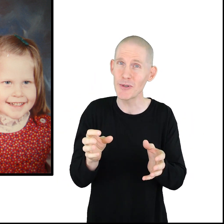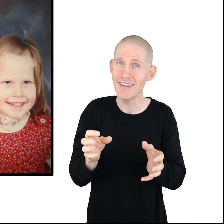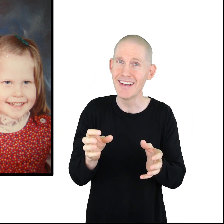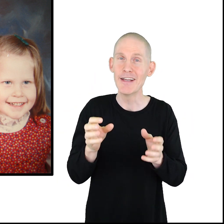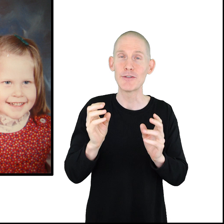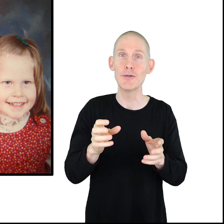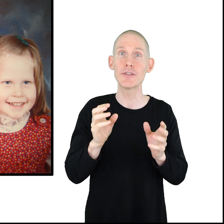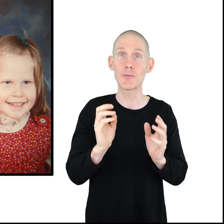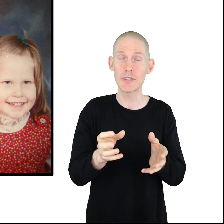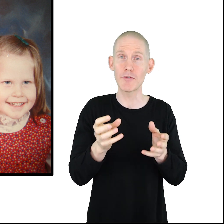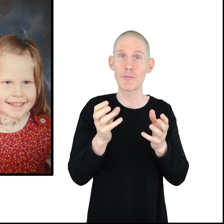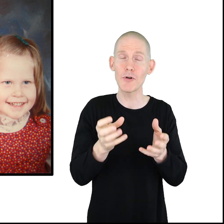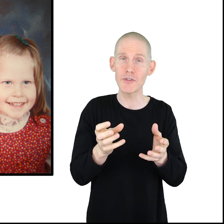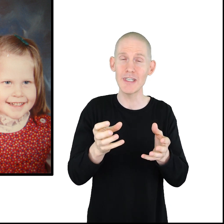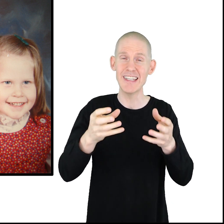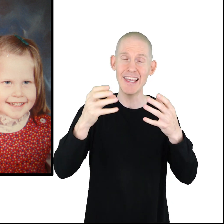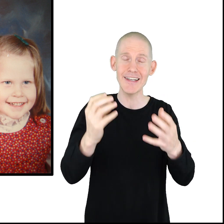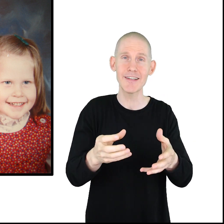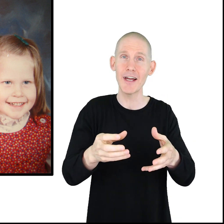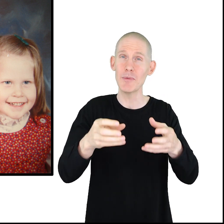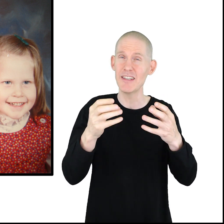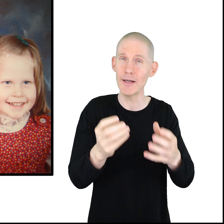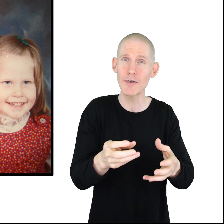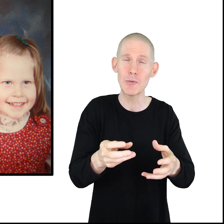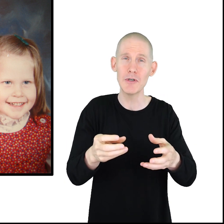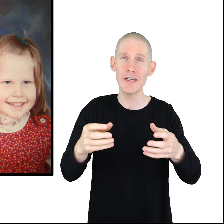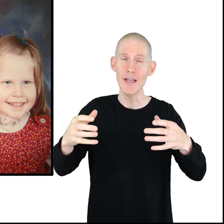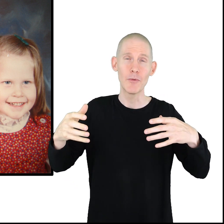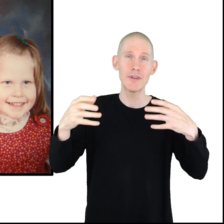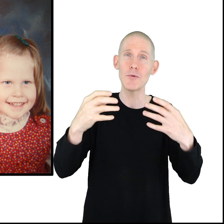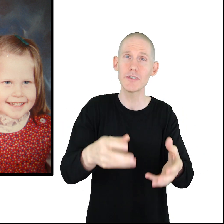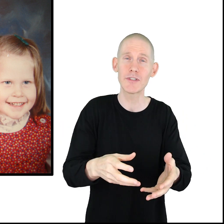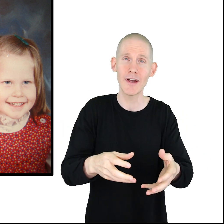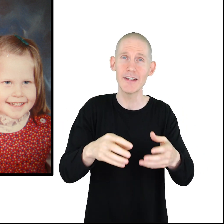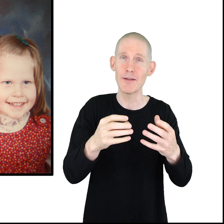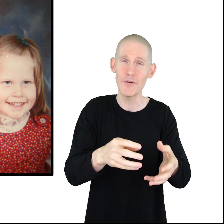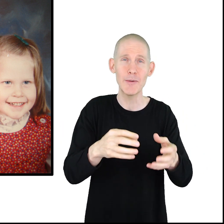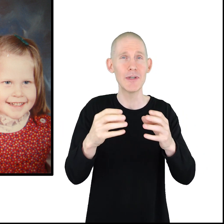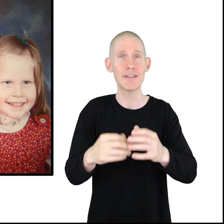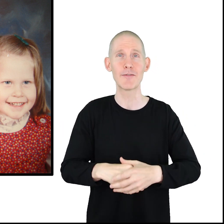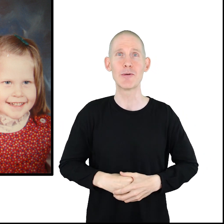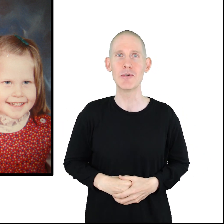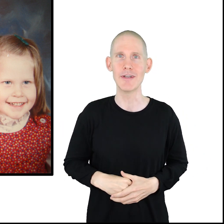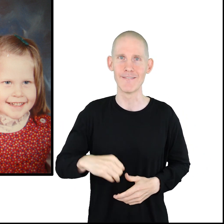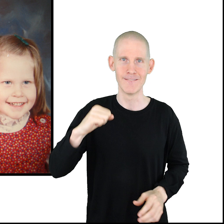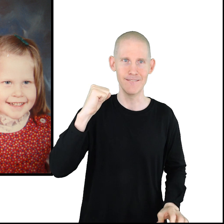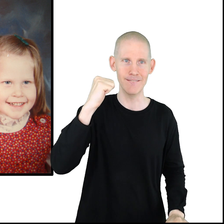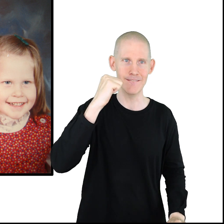to a specific person in that time in the deaf community, what they were assigned in the family and deaf community. Mmm.